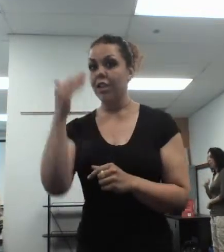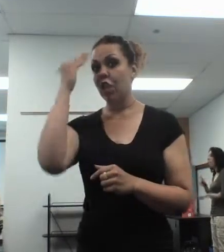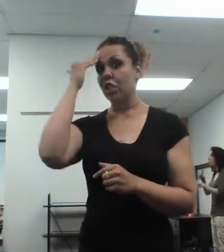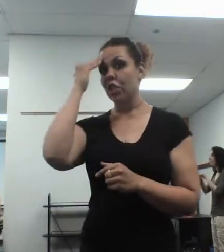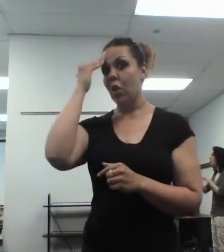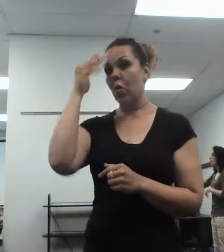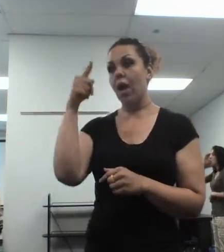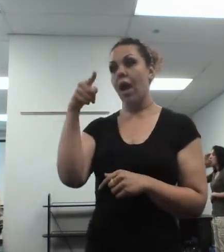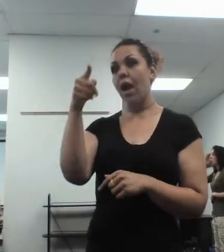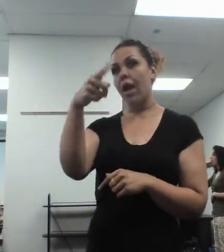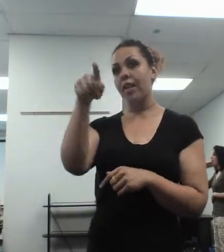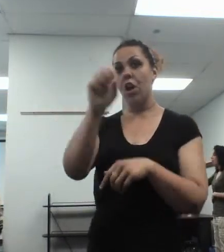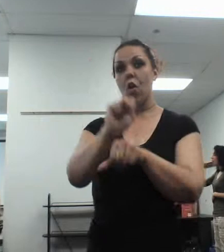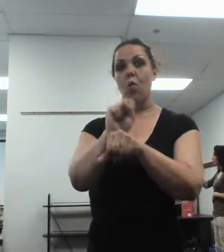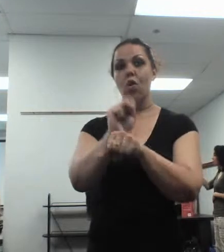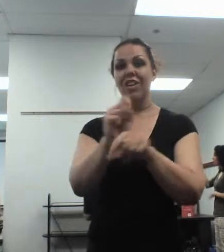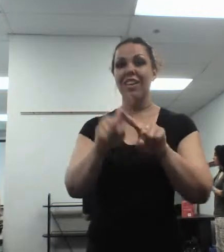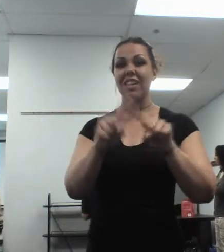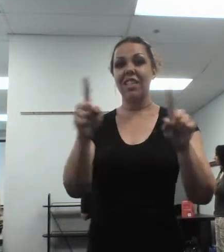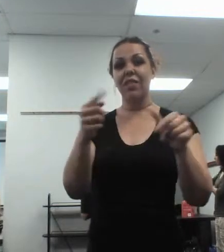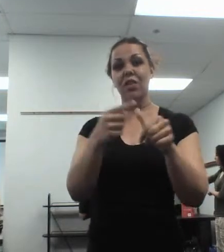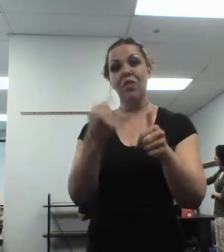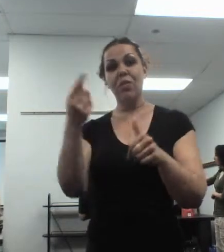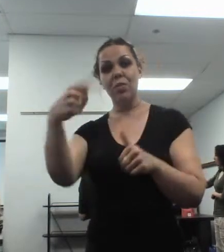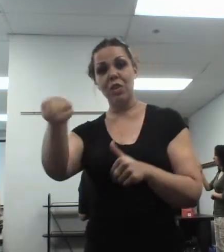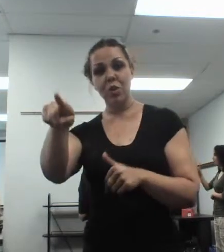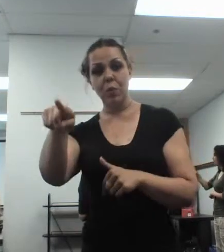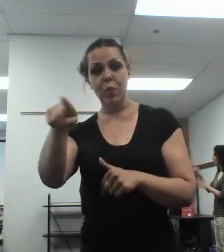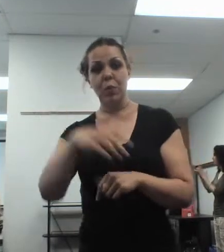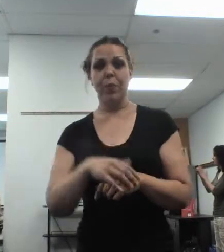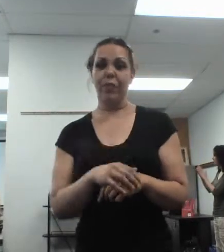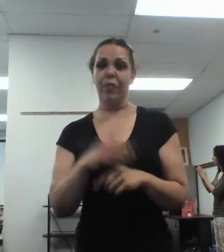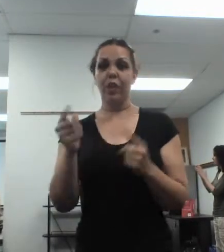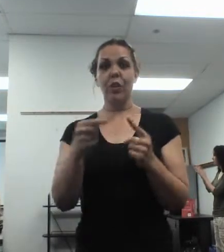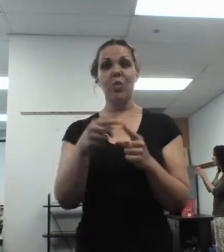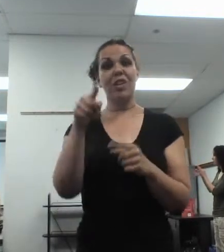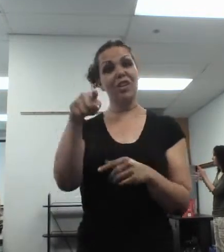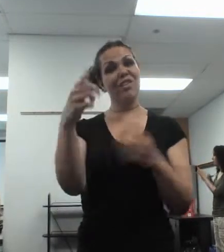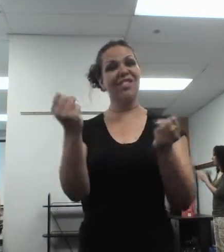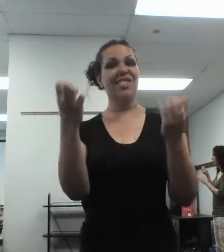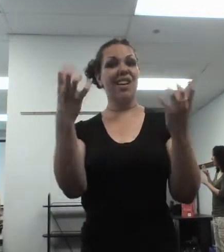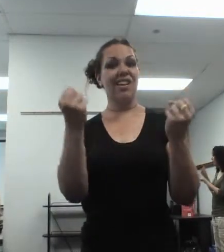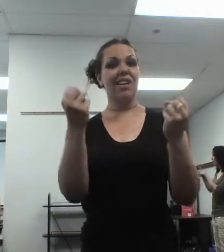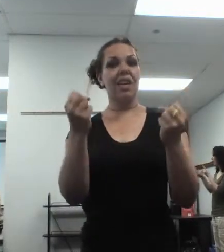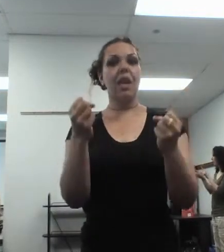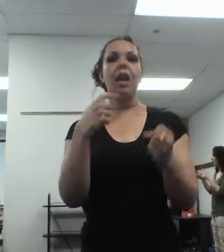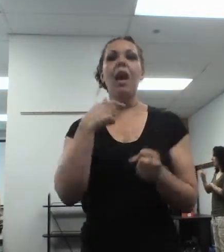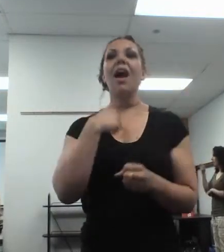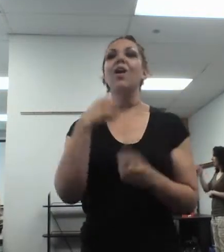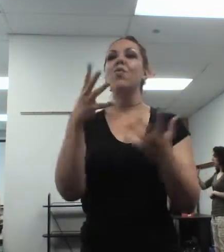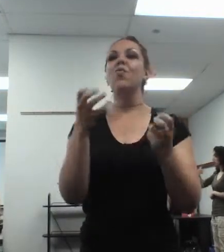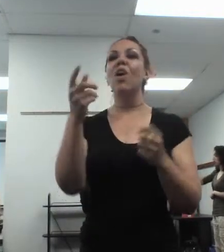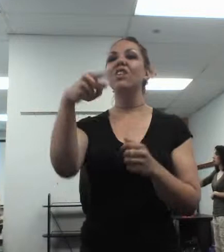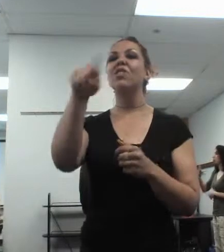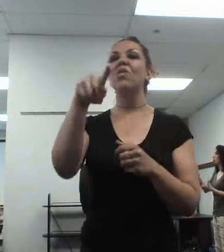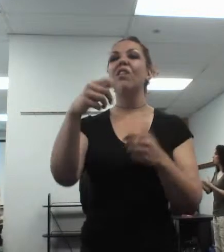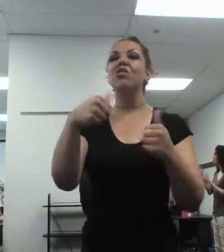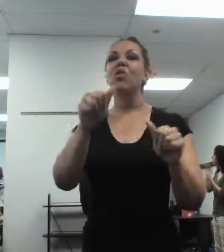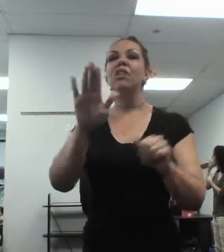signing in a little bit different system target than you guys. When you get up there, I want you to try to do your best ASL. Does that make sense? All right, so